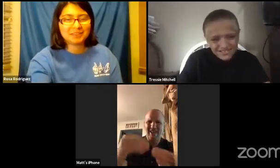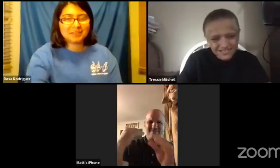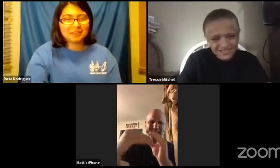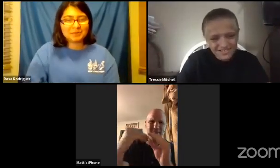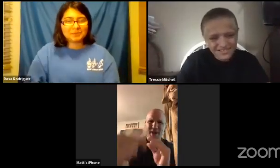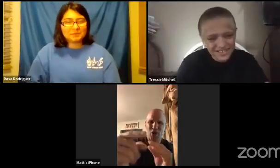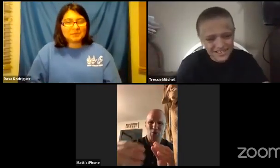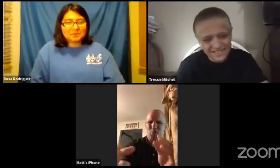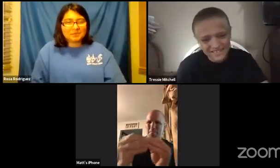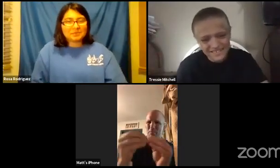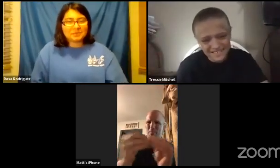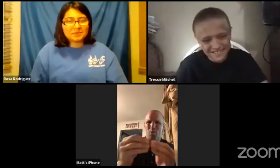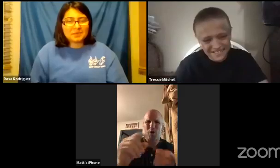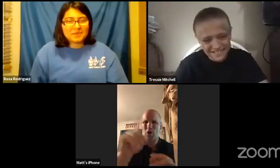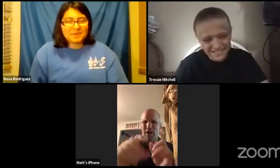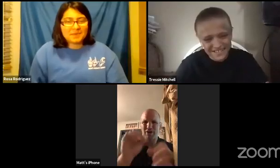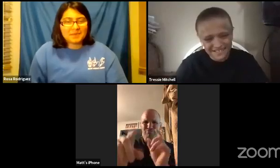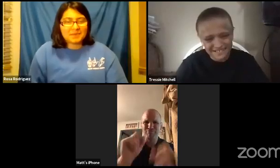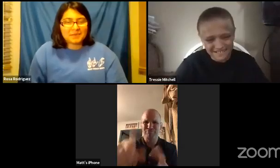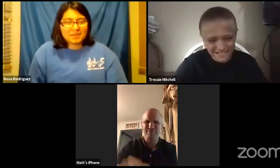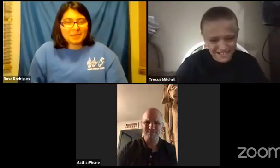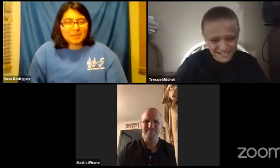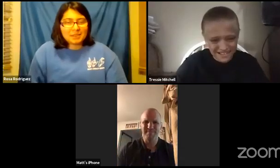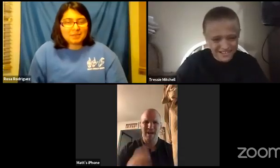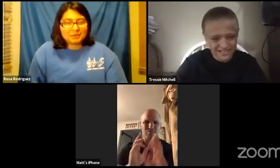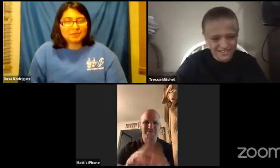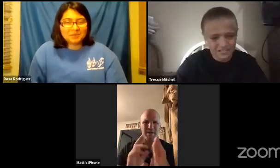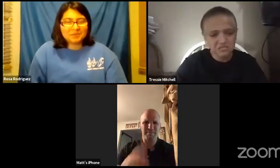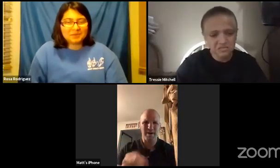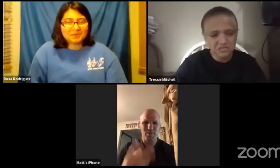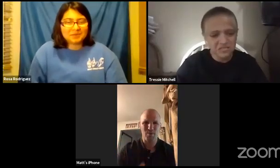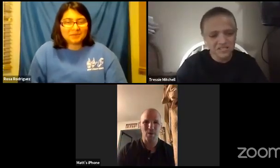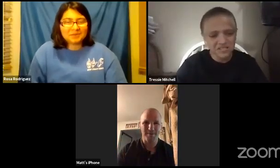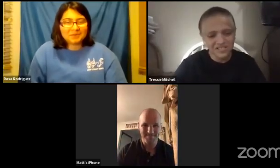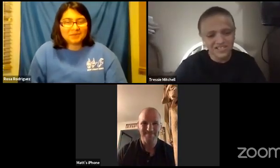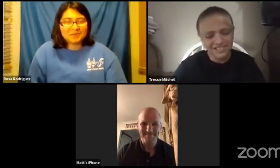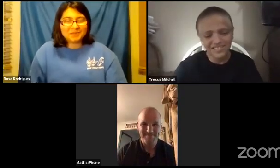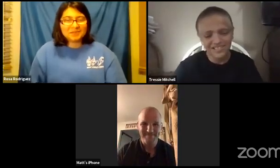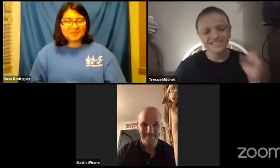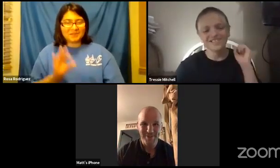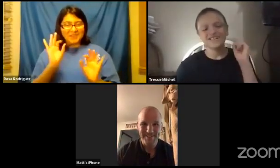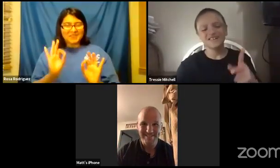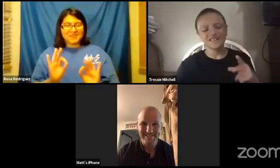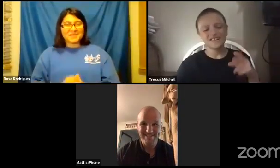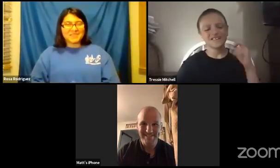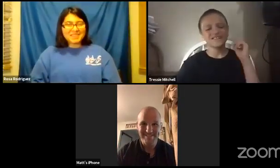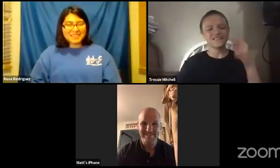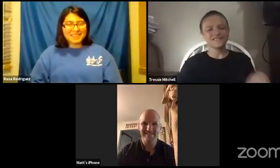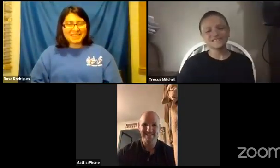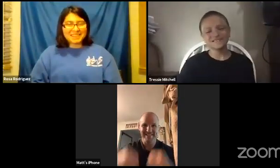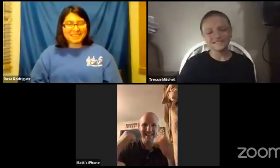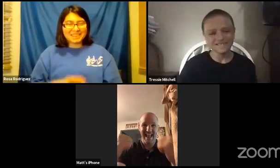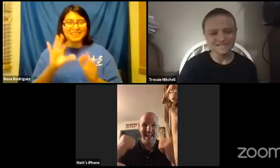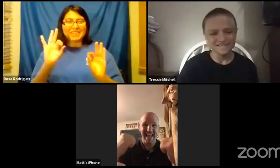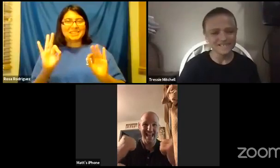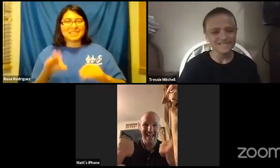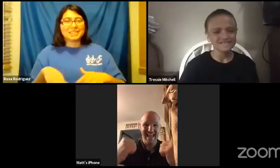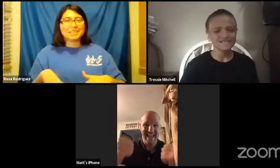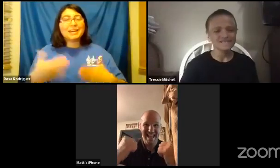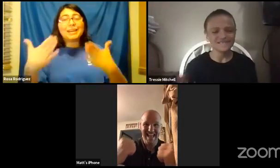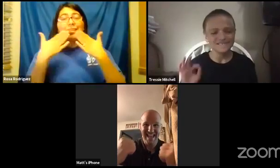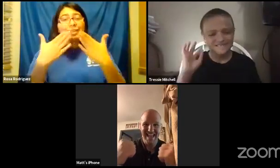my contact information. I'd be happy to email you and chat even more. Happy to answer your questions